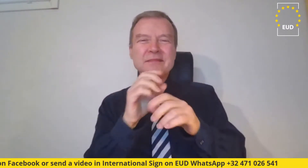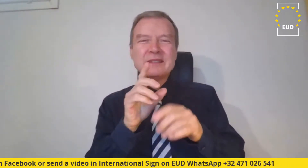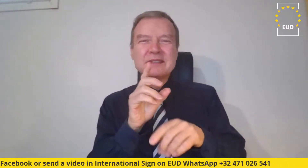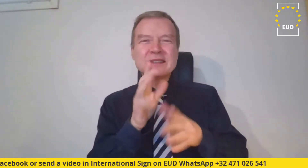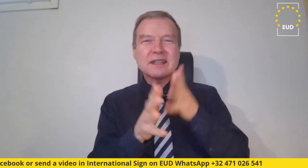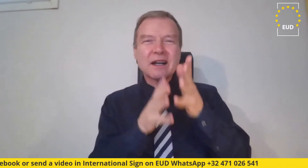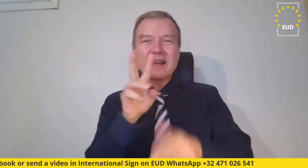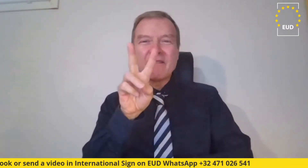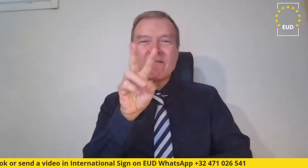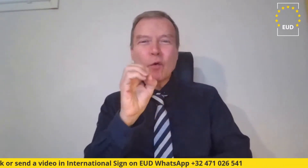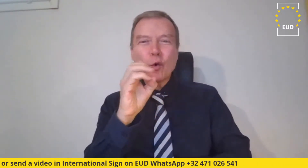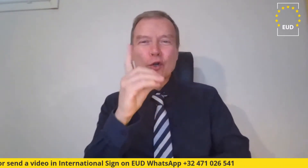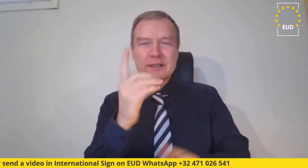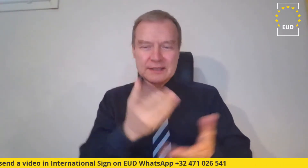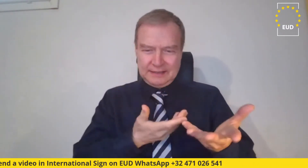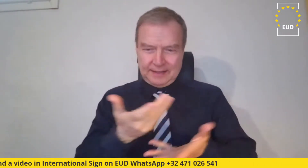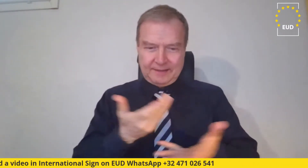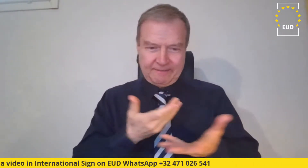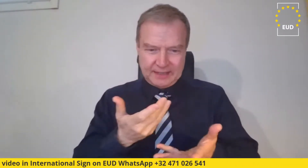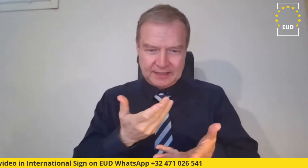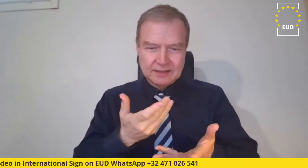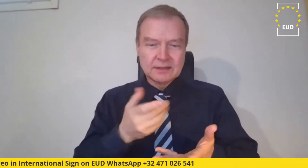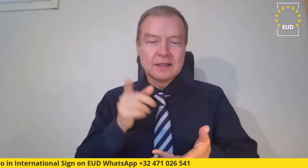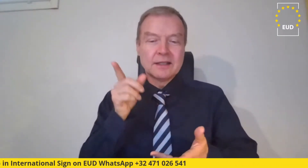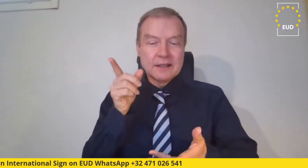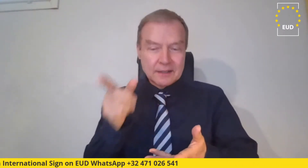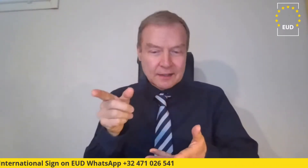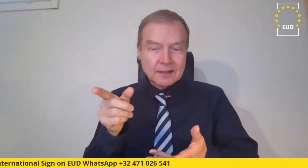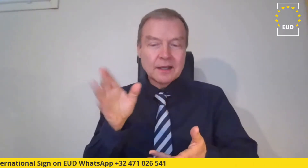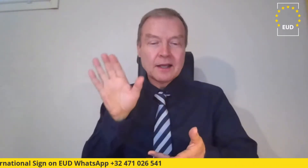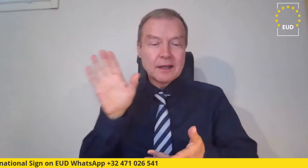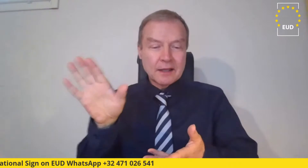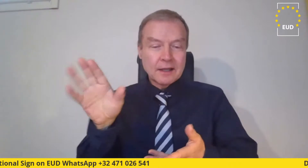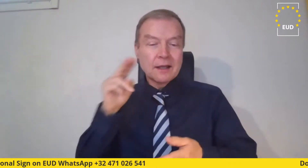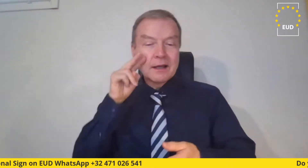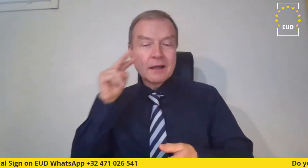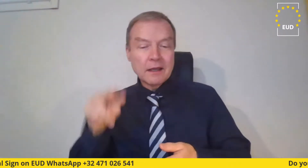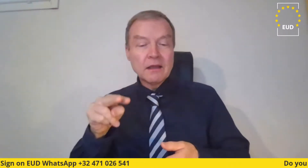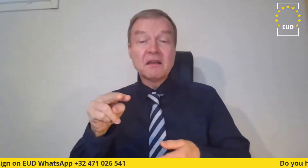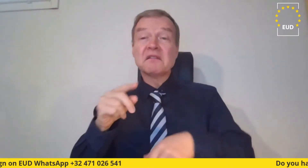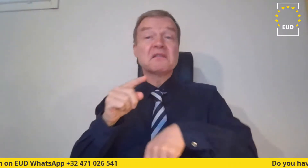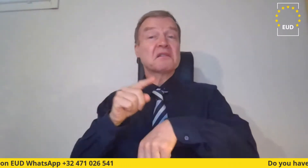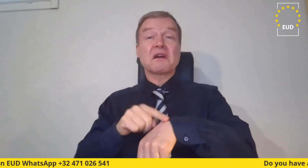audiovisual services, VOD, video on demand services,